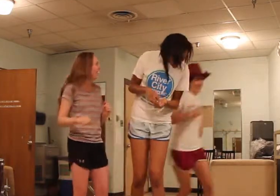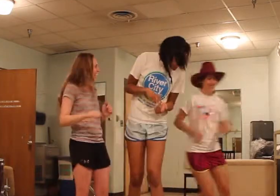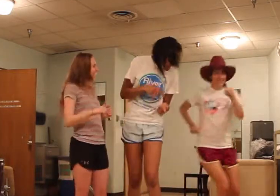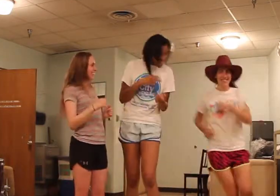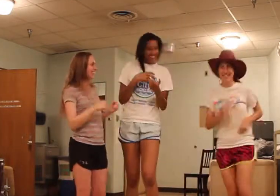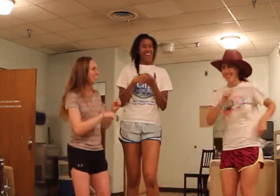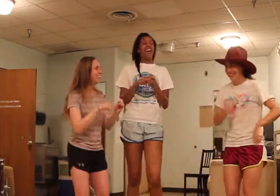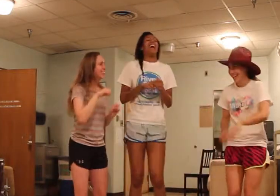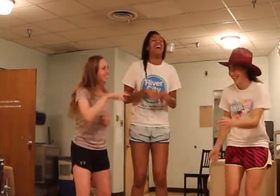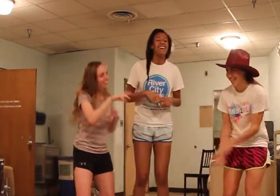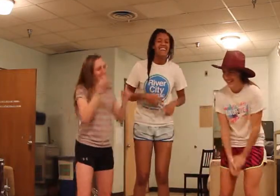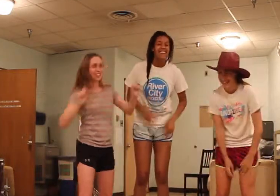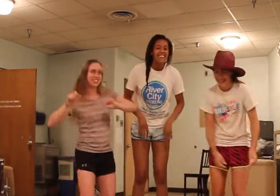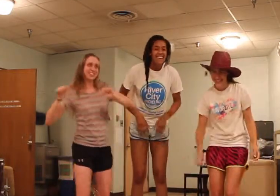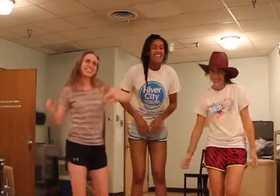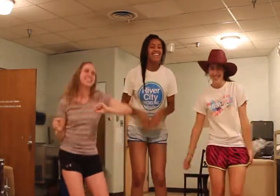and round And then the night is going down